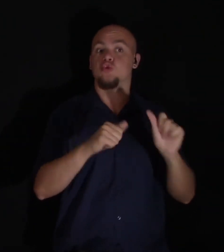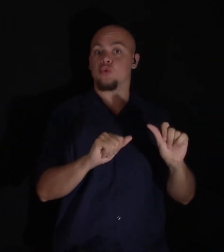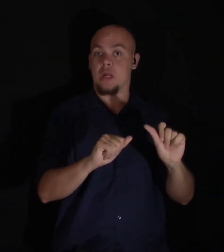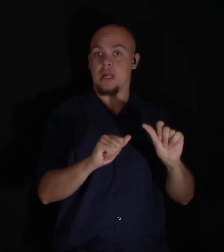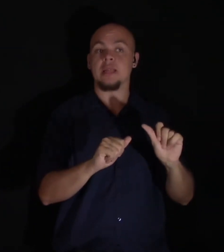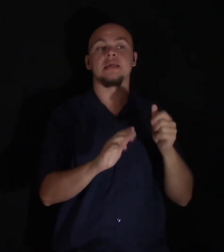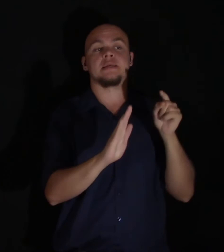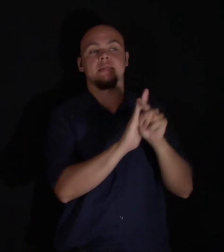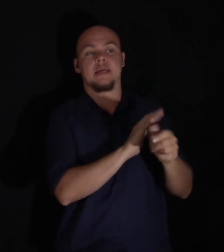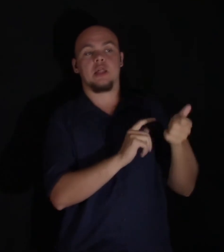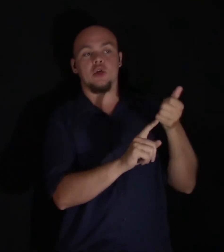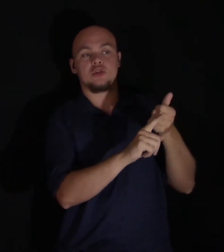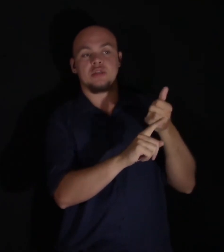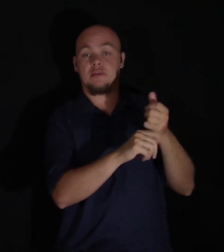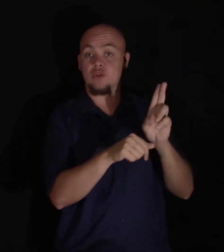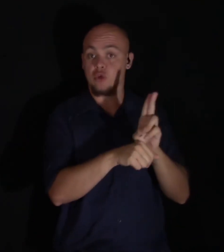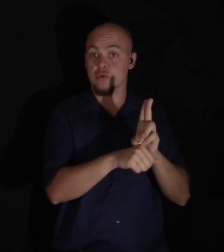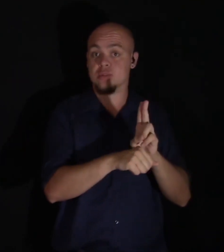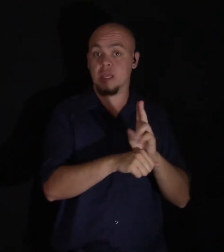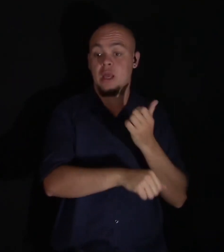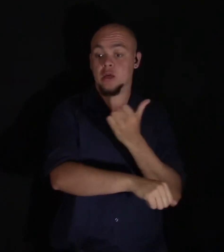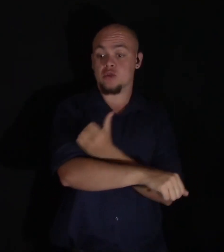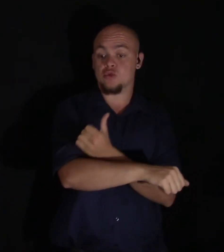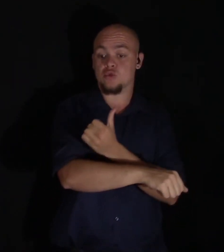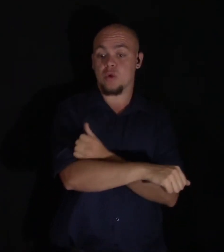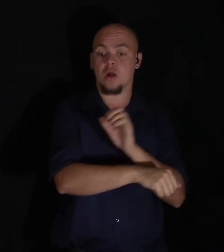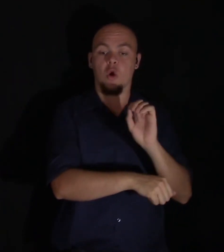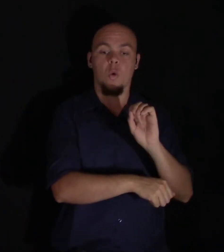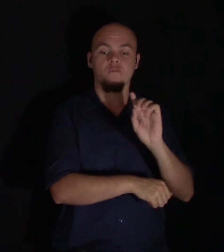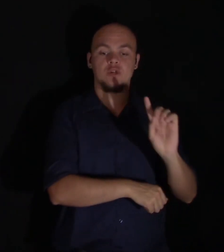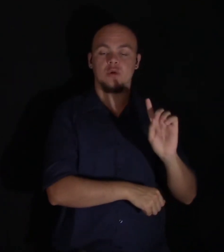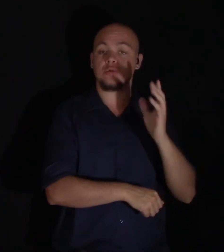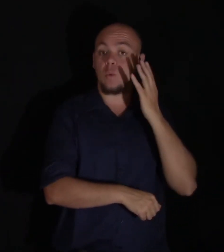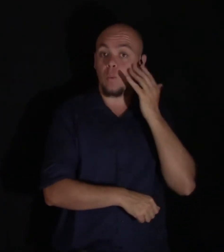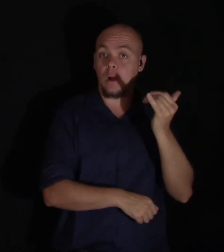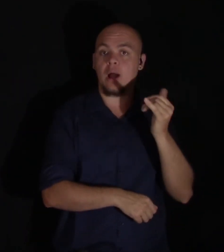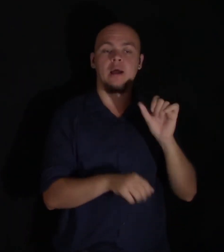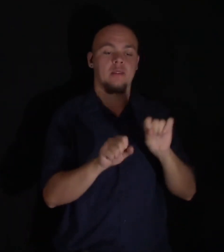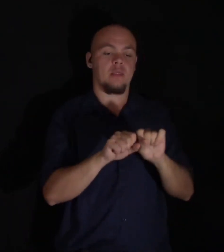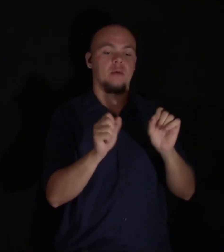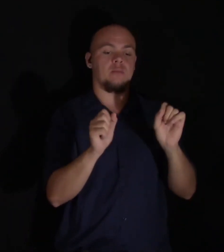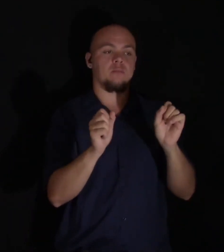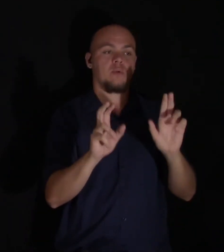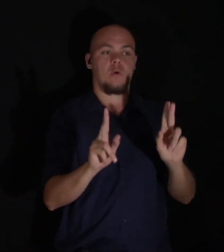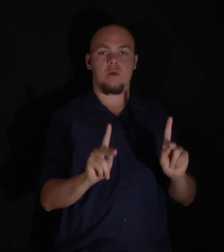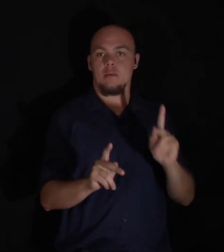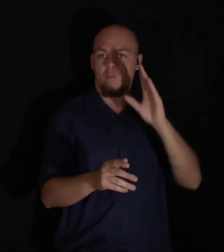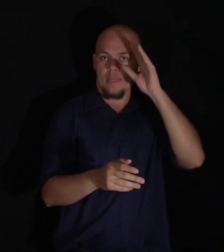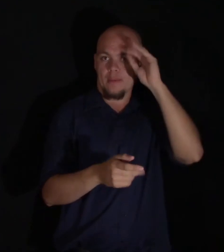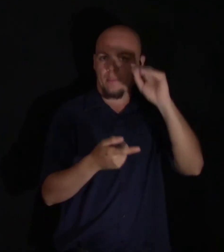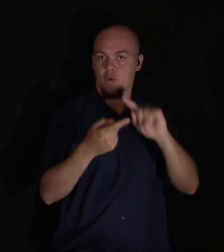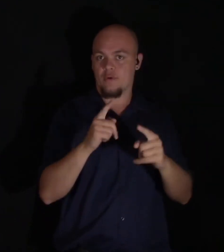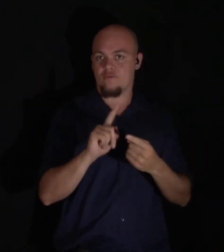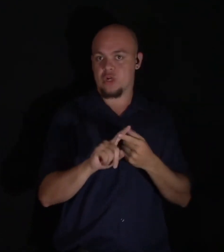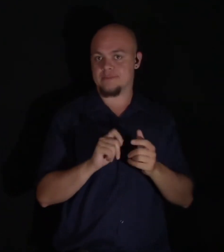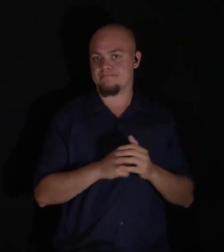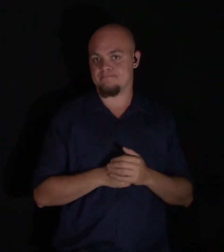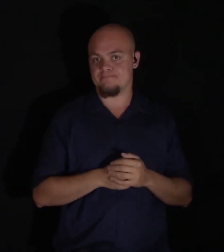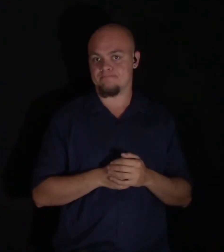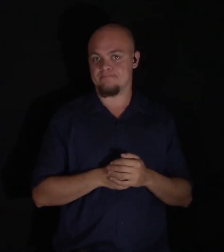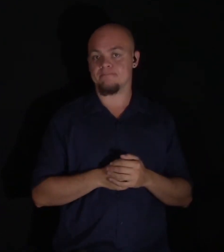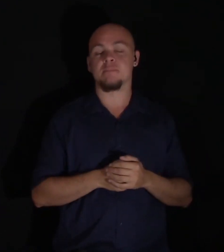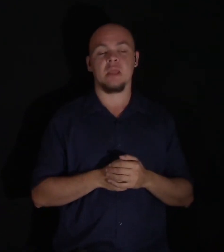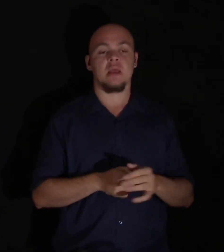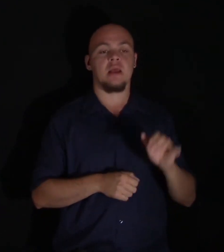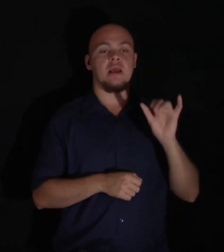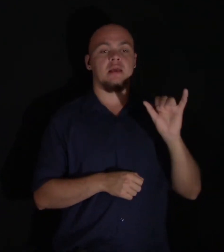overdose after her boyfriend broke up with her. Needless to say, it was the